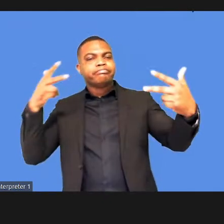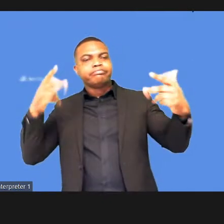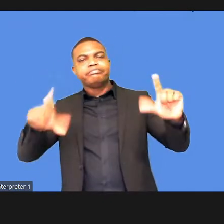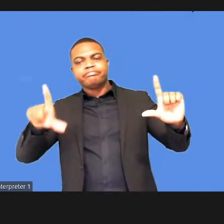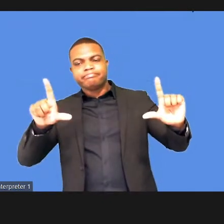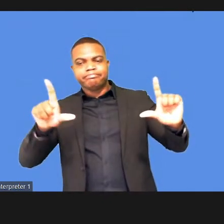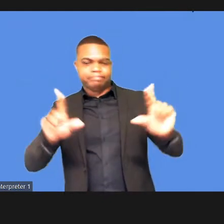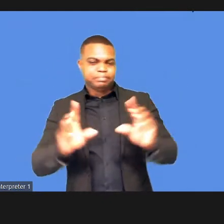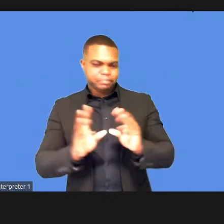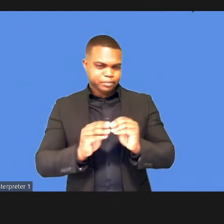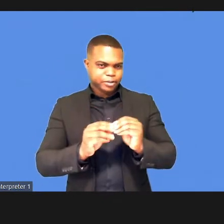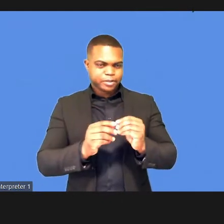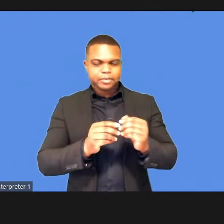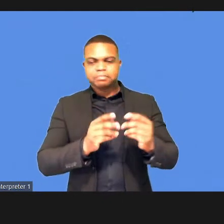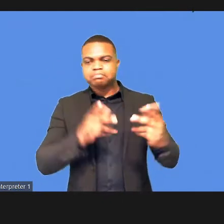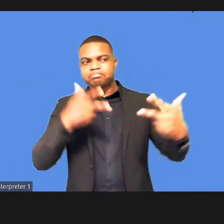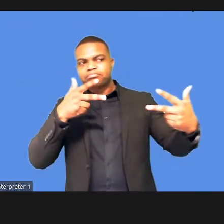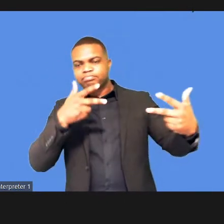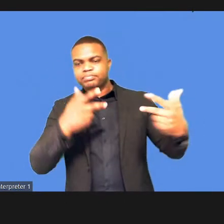Bareima,